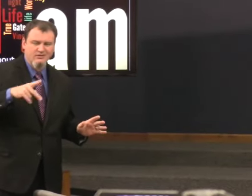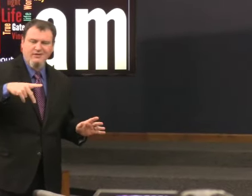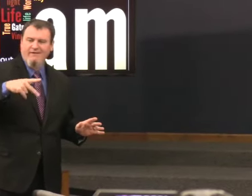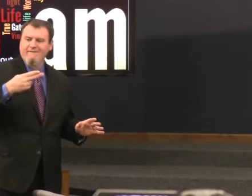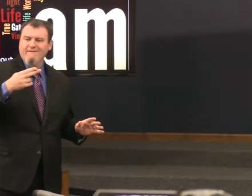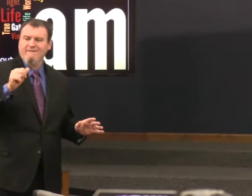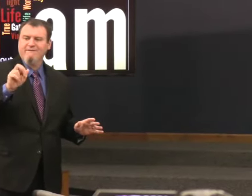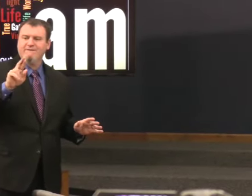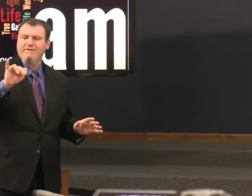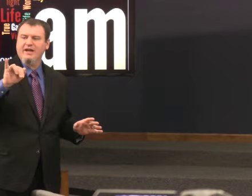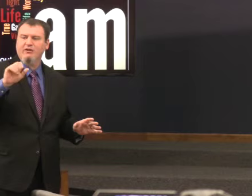This is